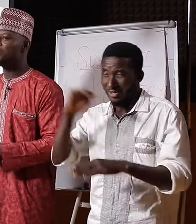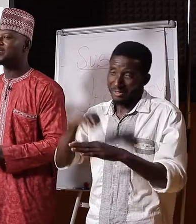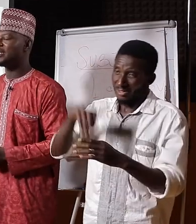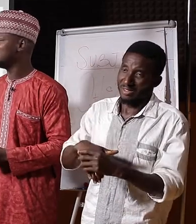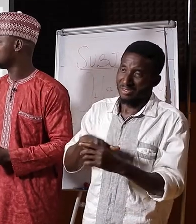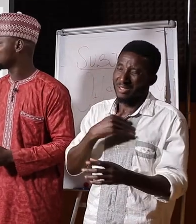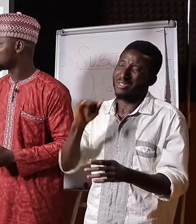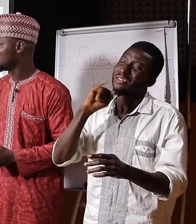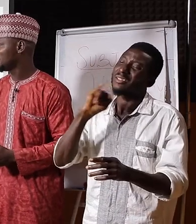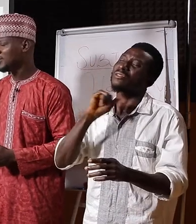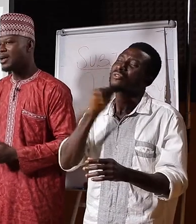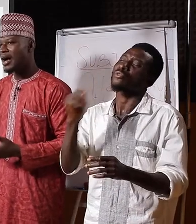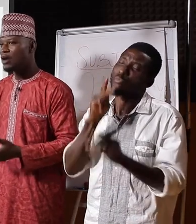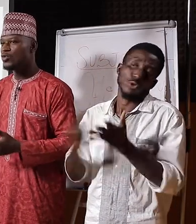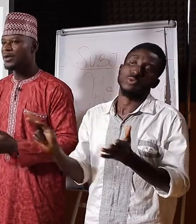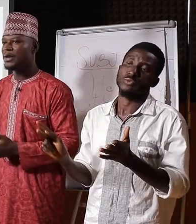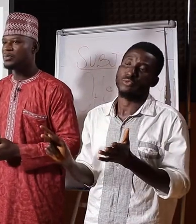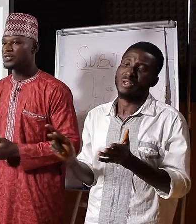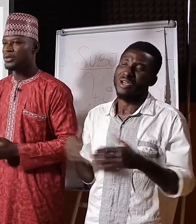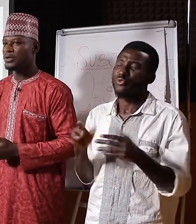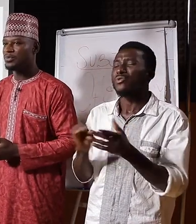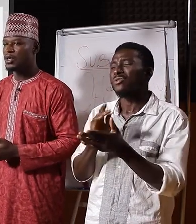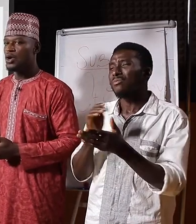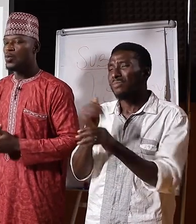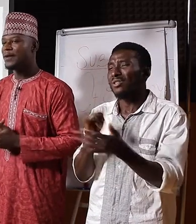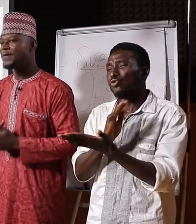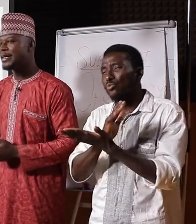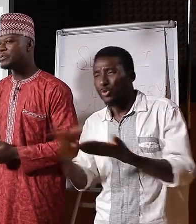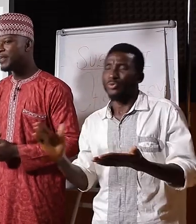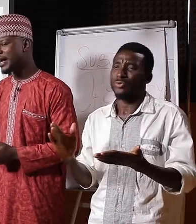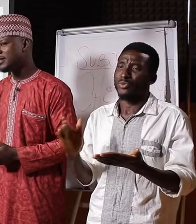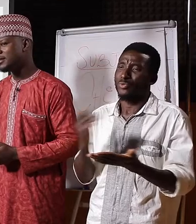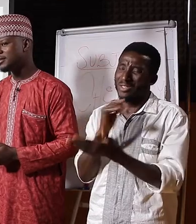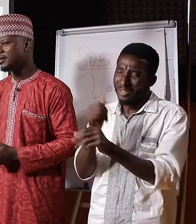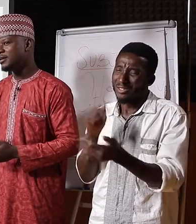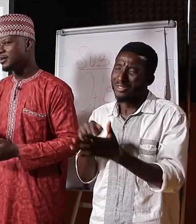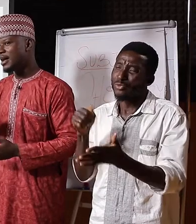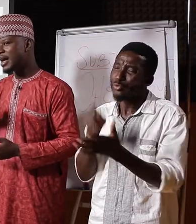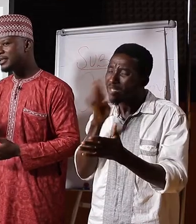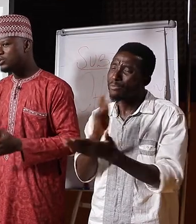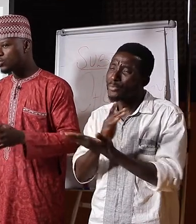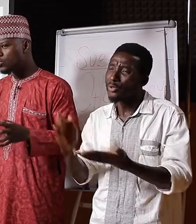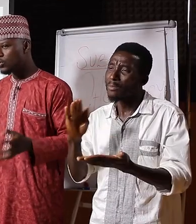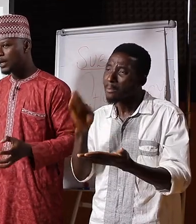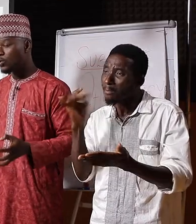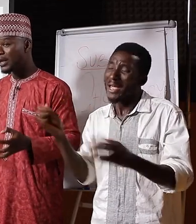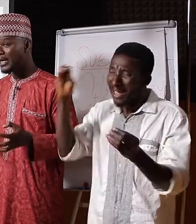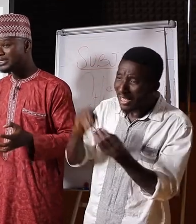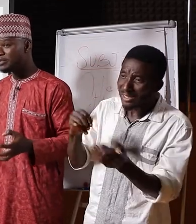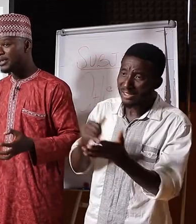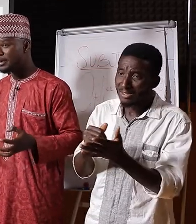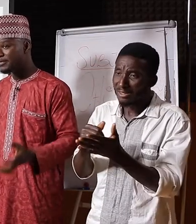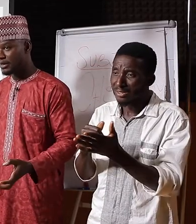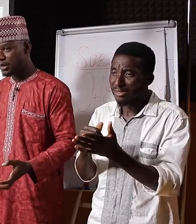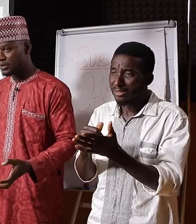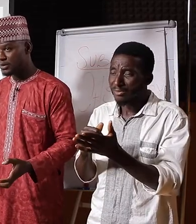an impurity in it. How do we refine petroleum? We refine it by adding the crude oil